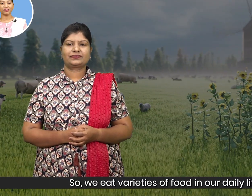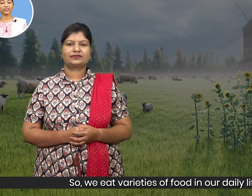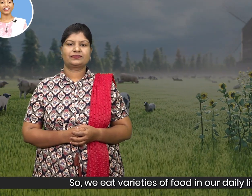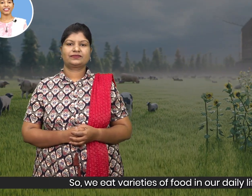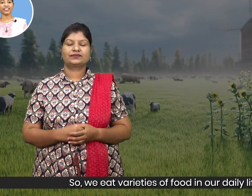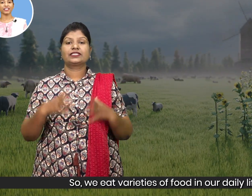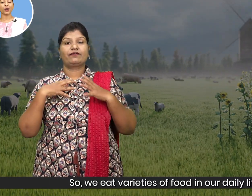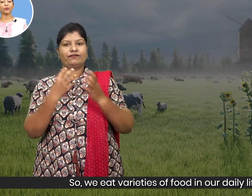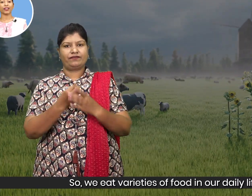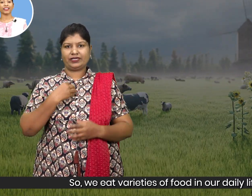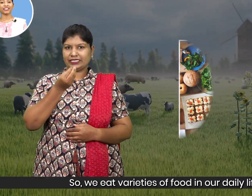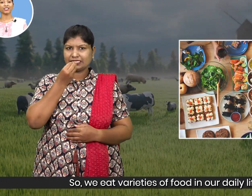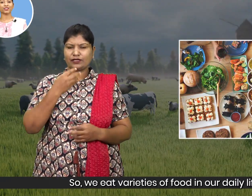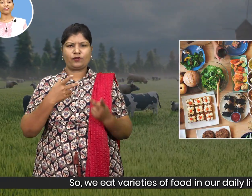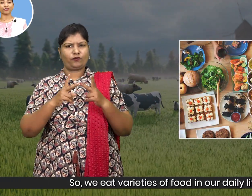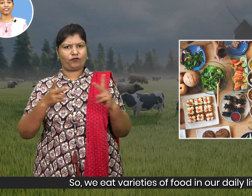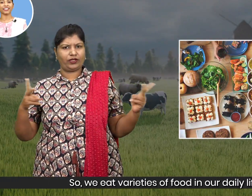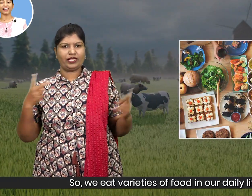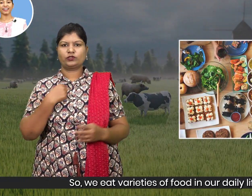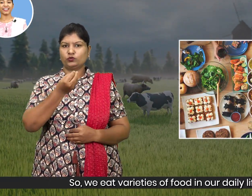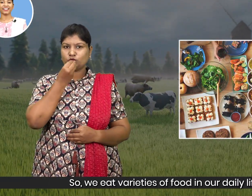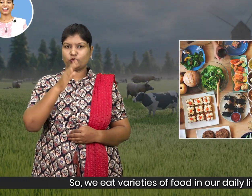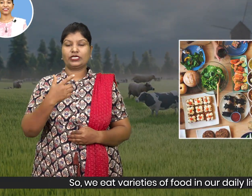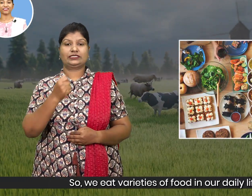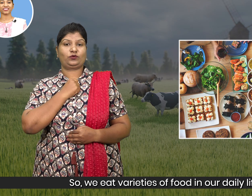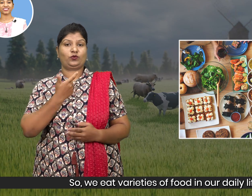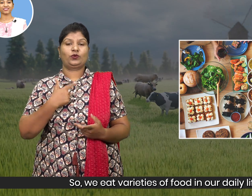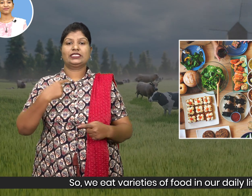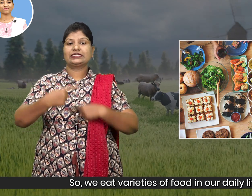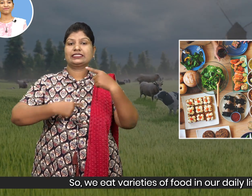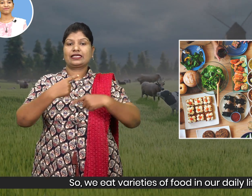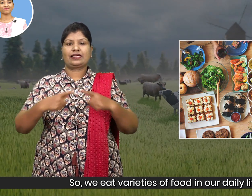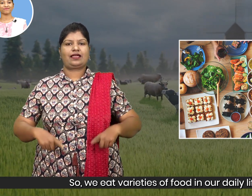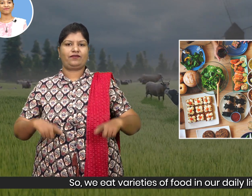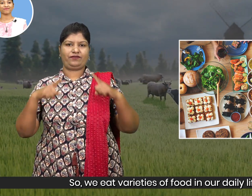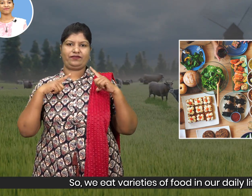So, we eat varieties of food in our daily life.